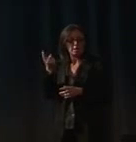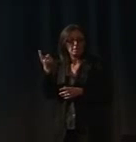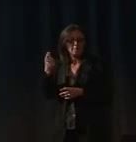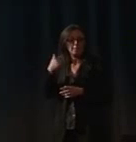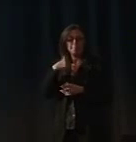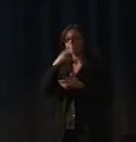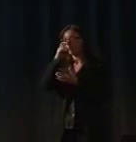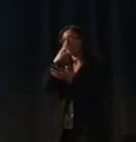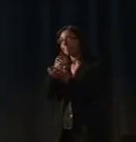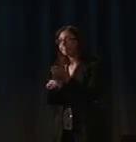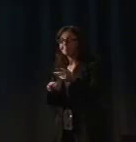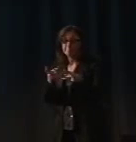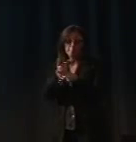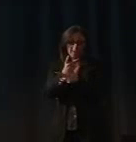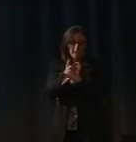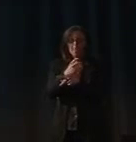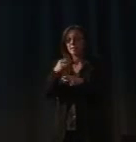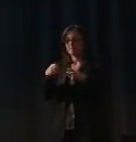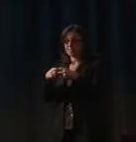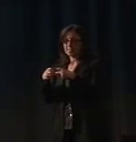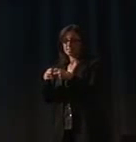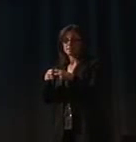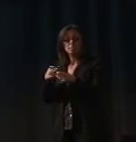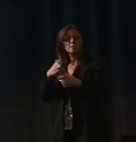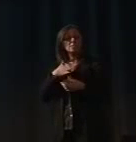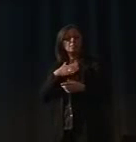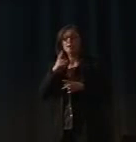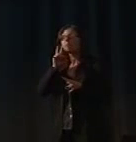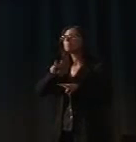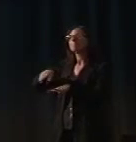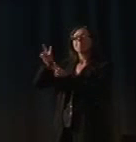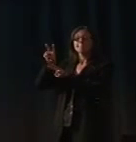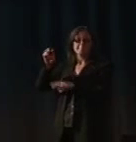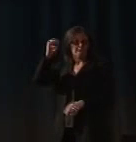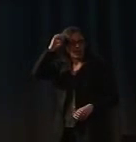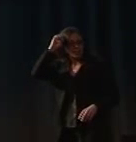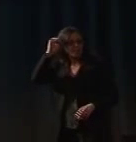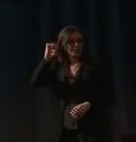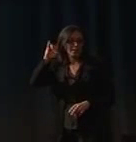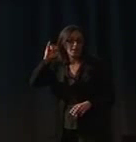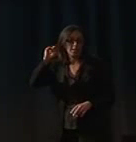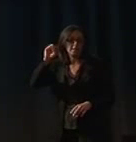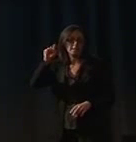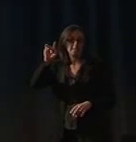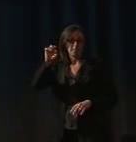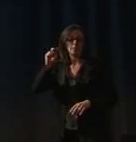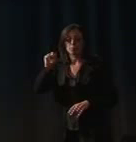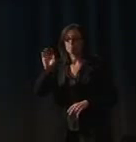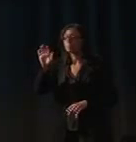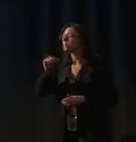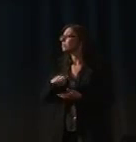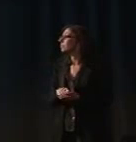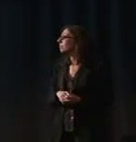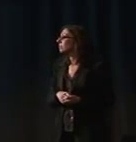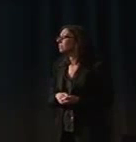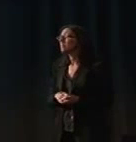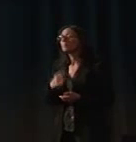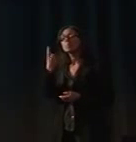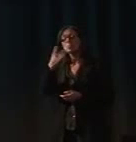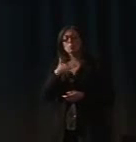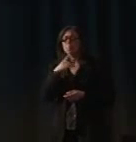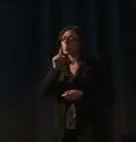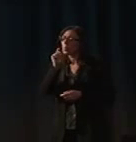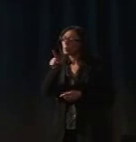hero. And the question soon, one of my main intellectual curiosity was,